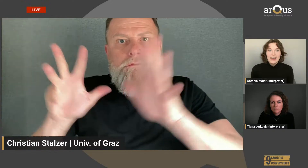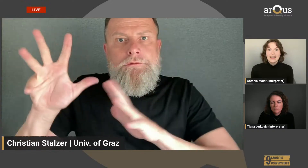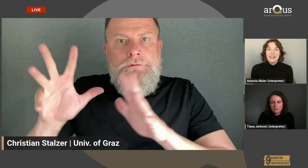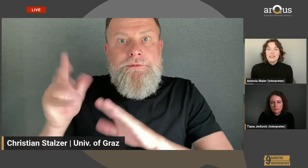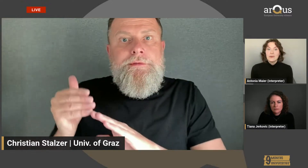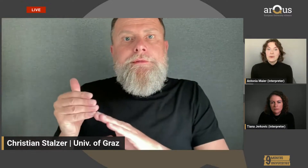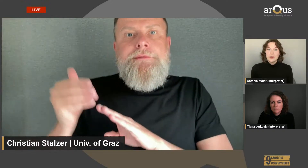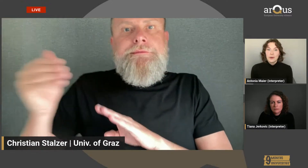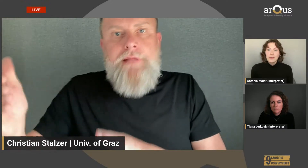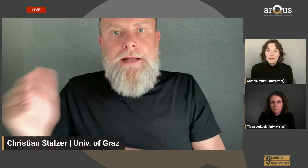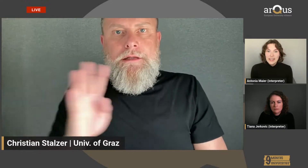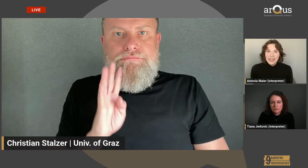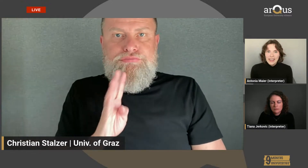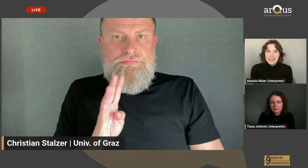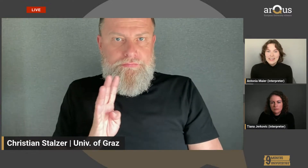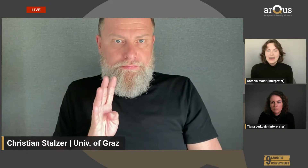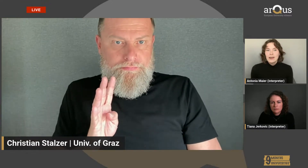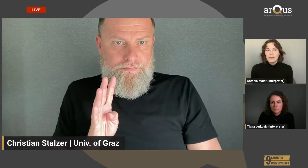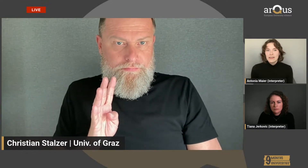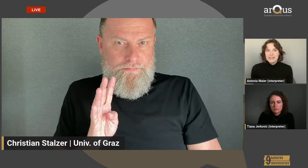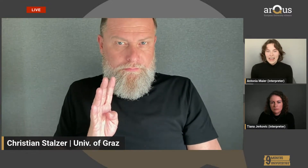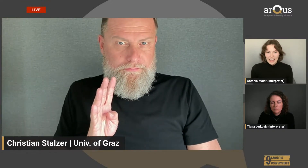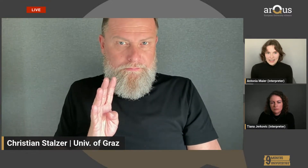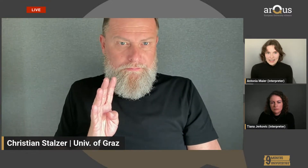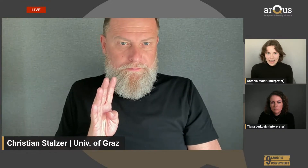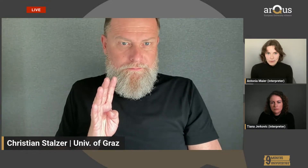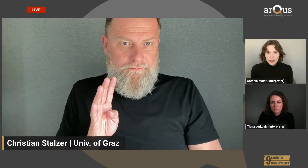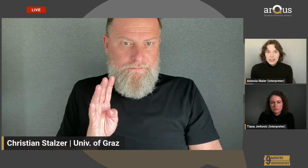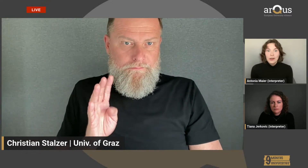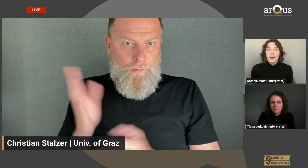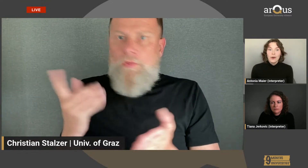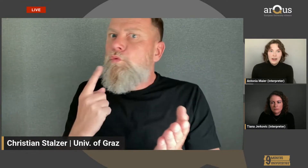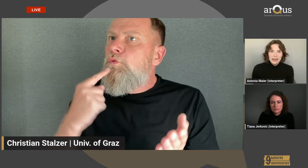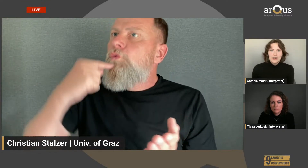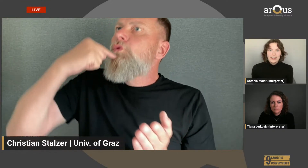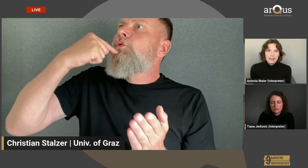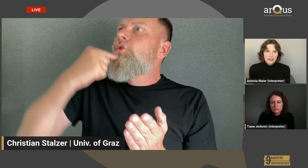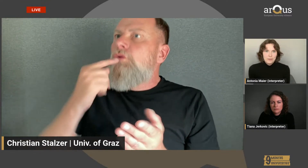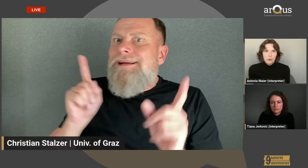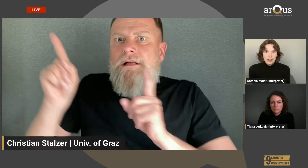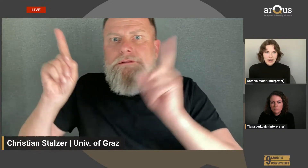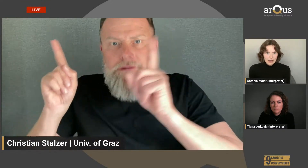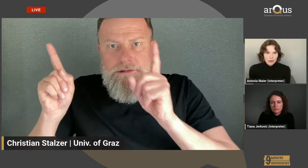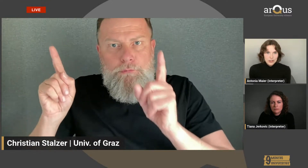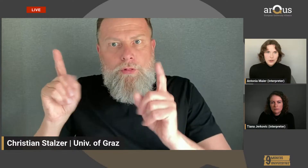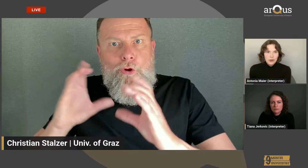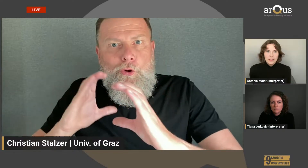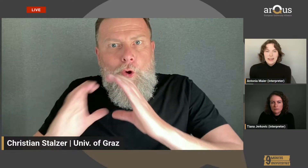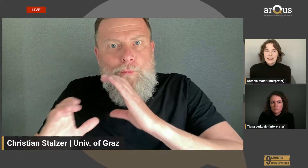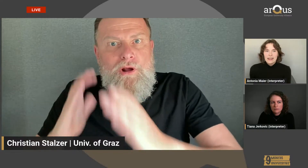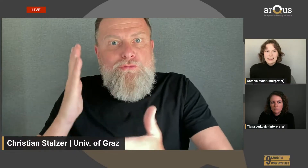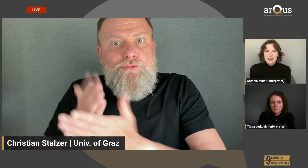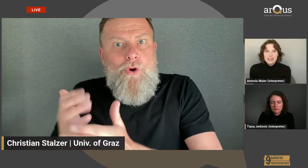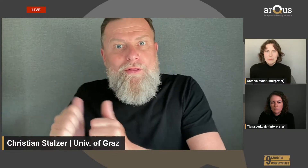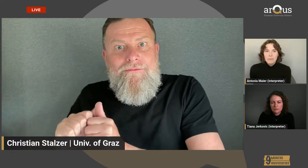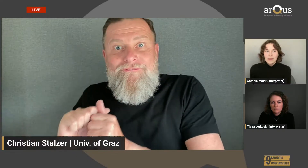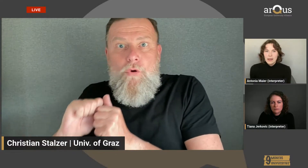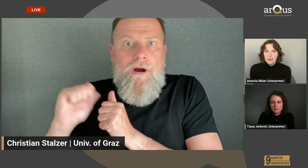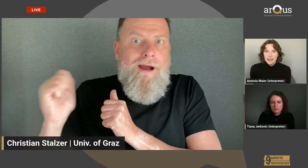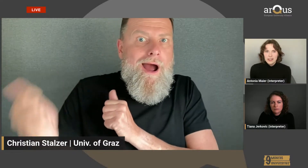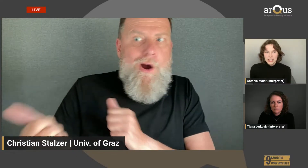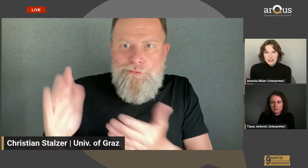hearing, that you communicate with sign language earlier than spoken language. So there are